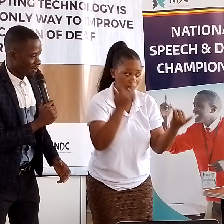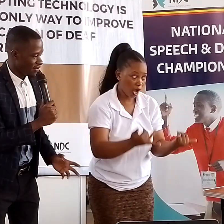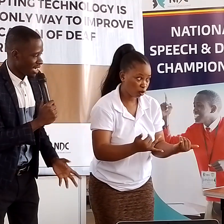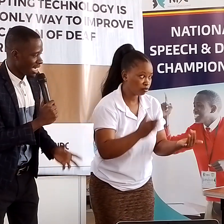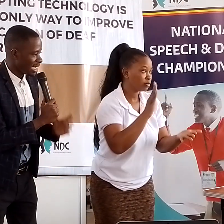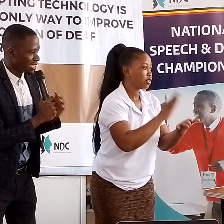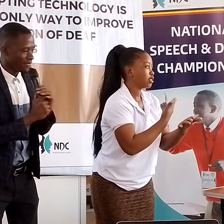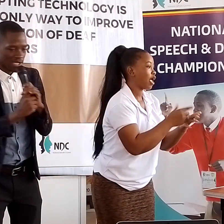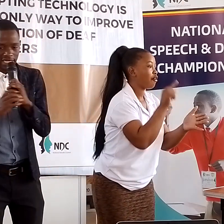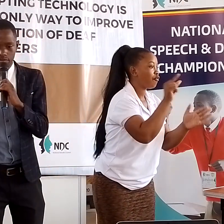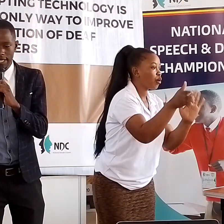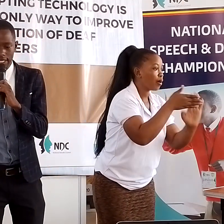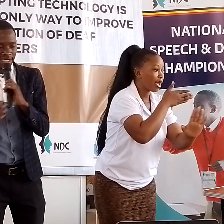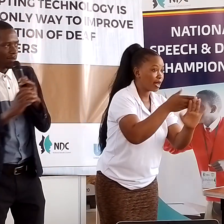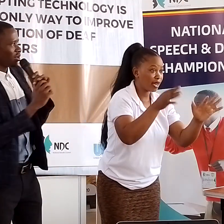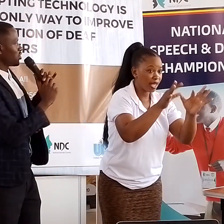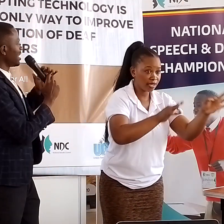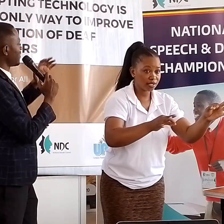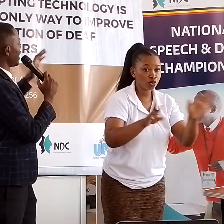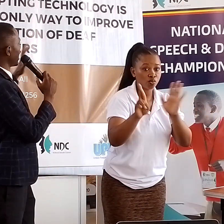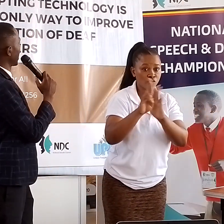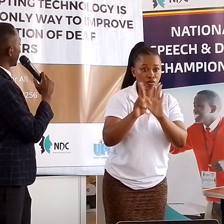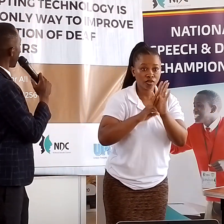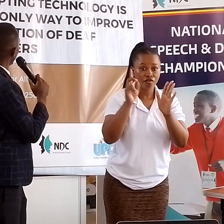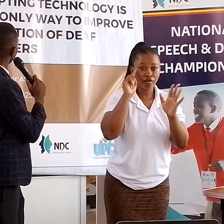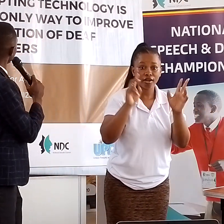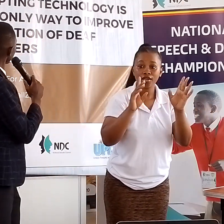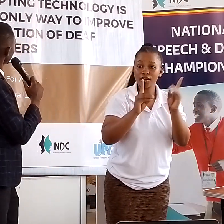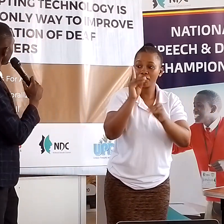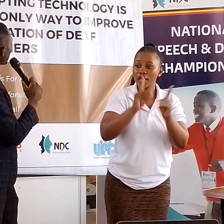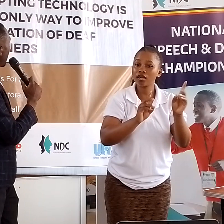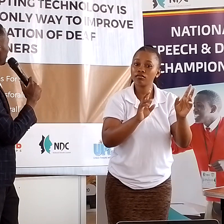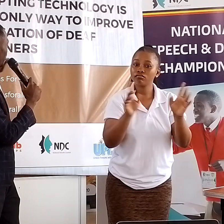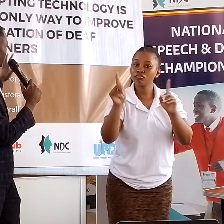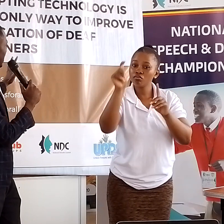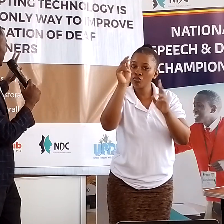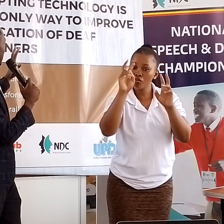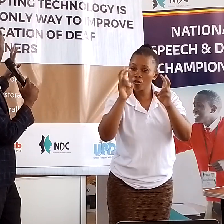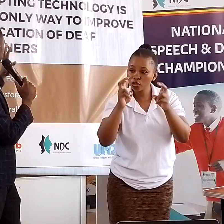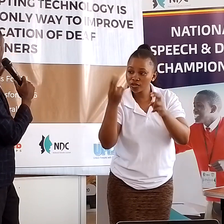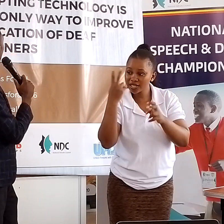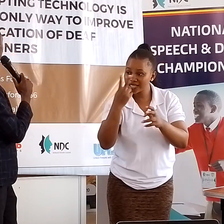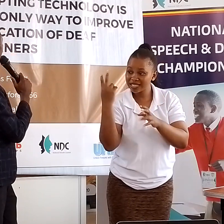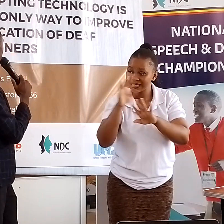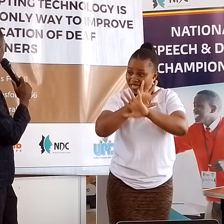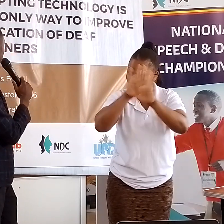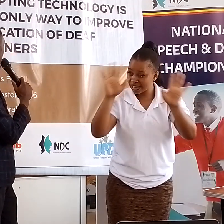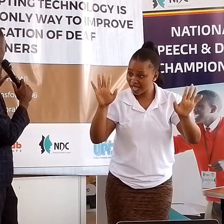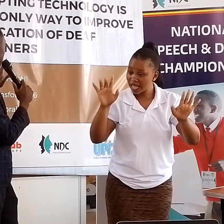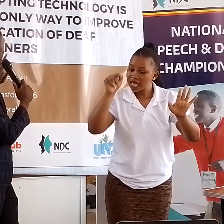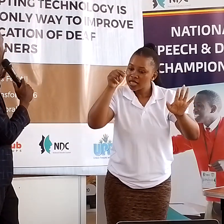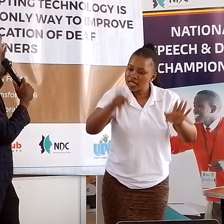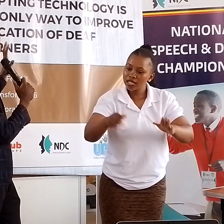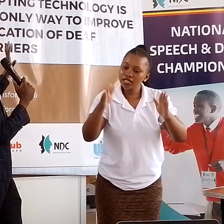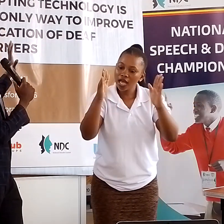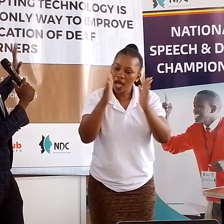just share a few guidelines for the debaters. The motion is very clear. Adopting this house believes